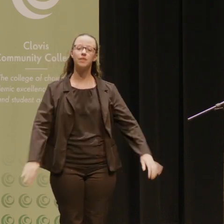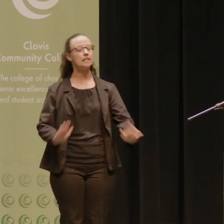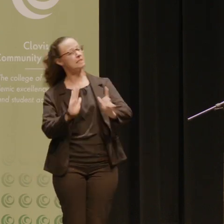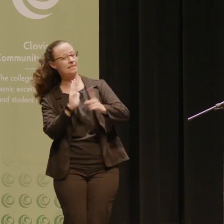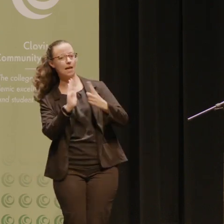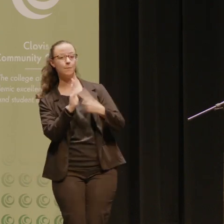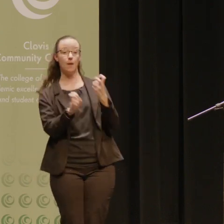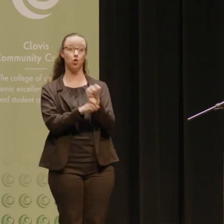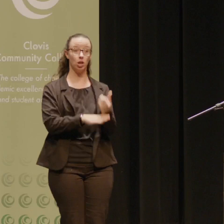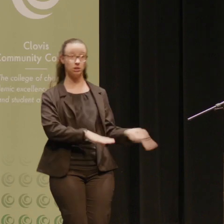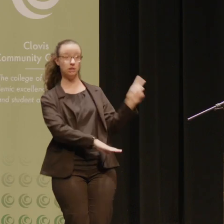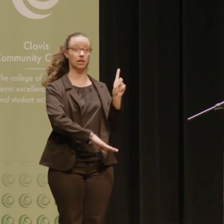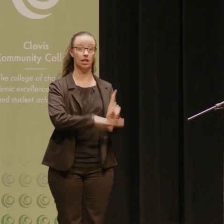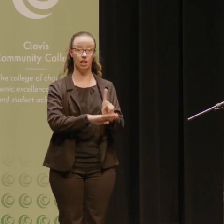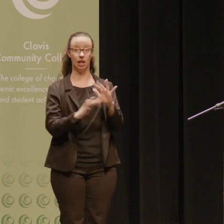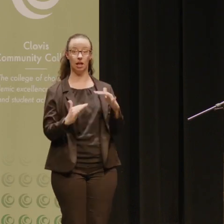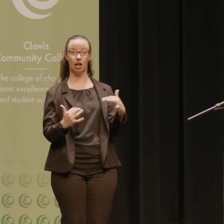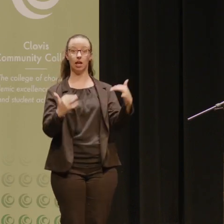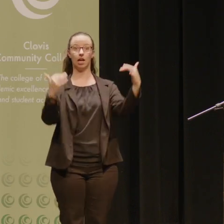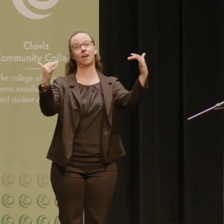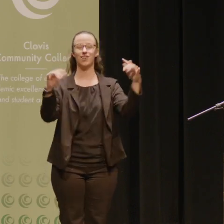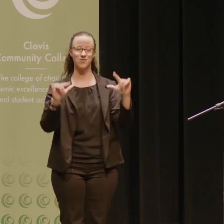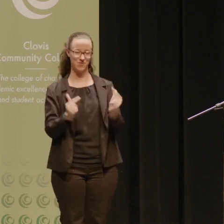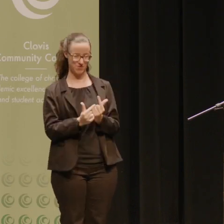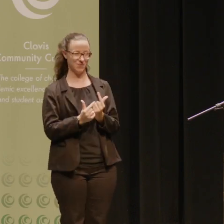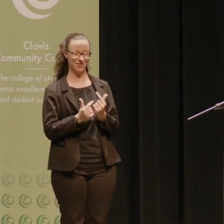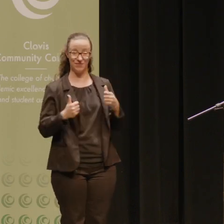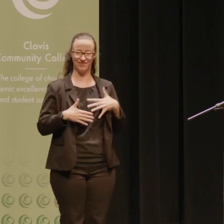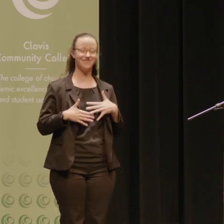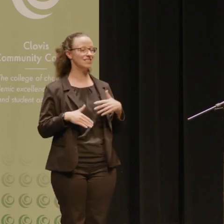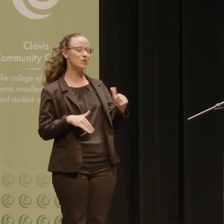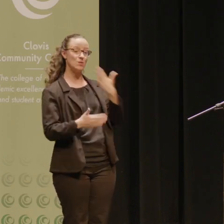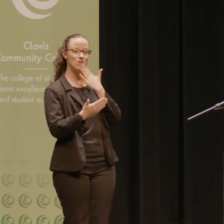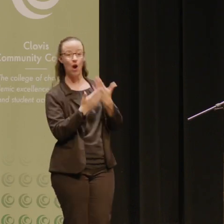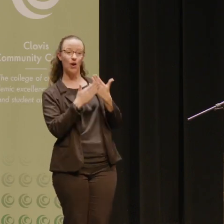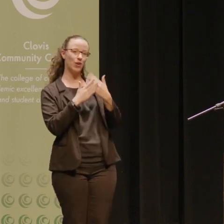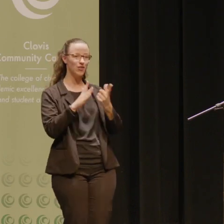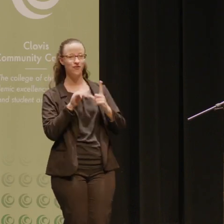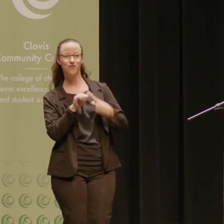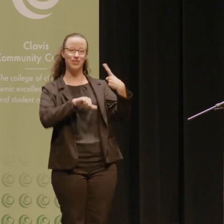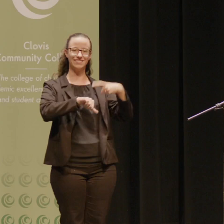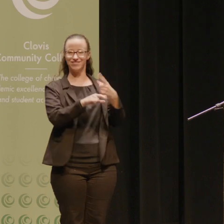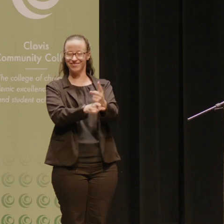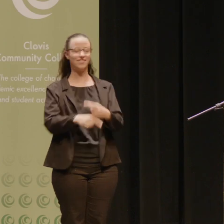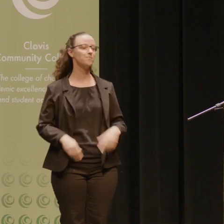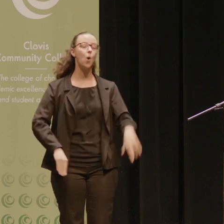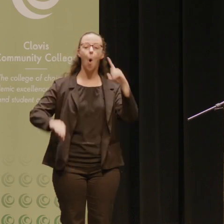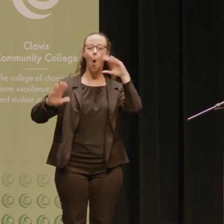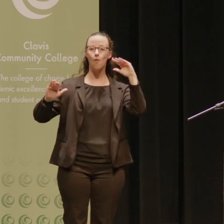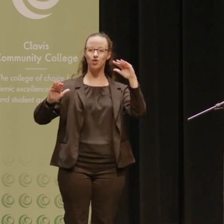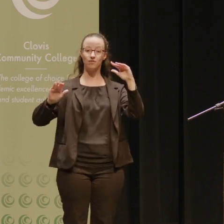Sometimes it's hard to be up here and speak in front of a large group, so this was a good coming out party, right? So I hope you